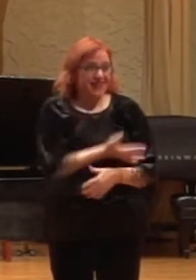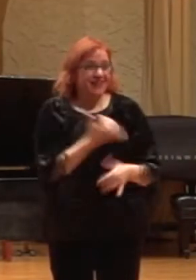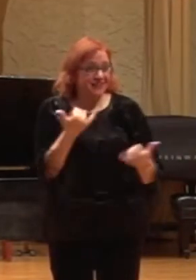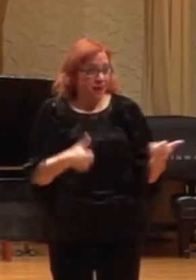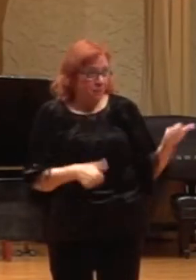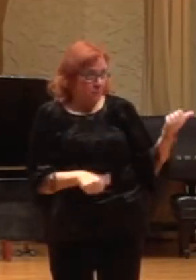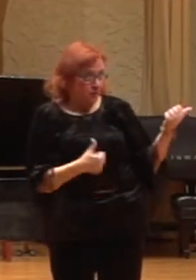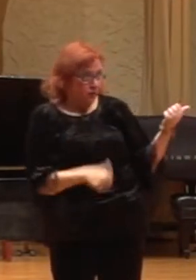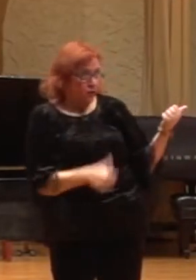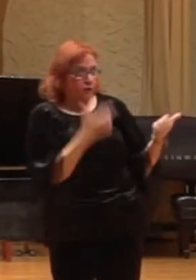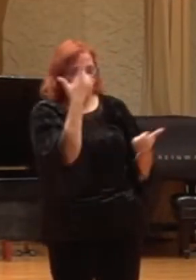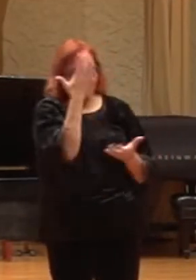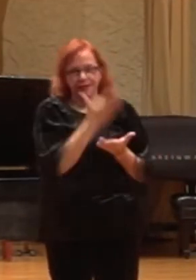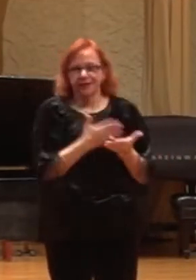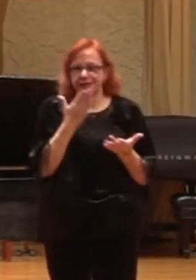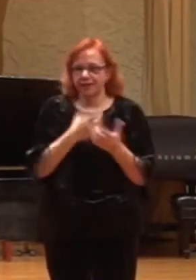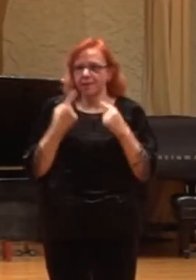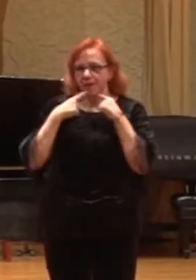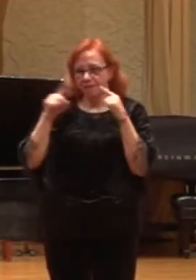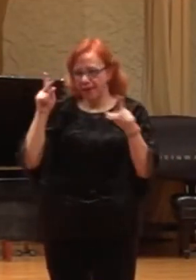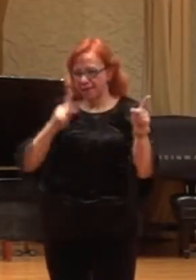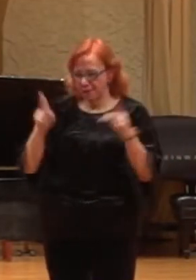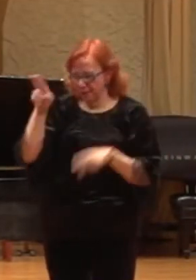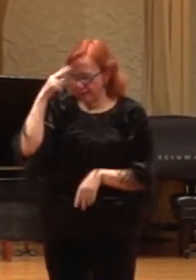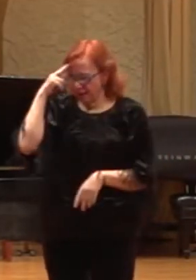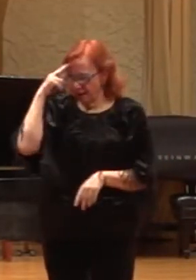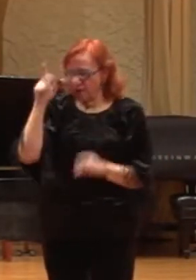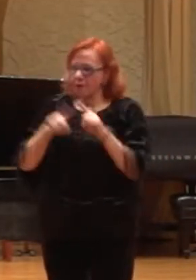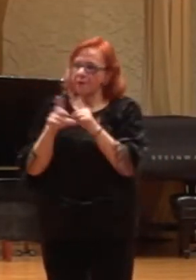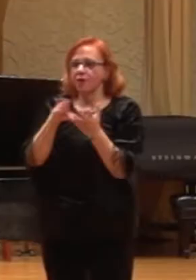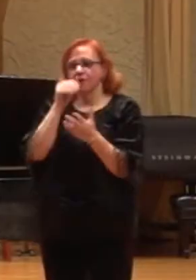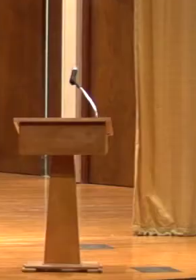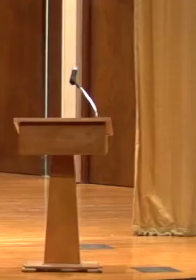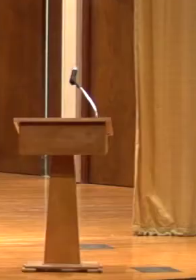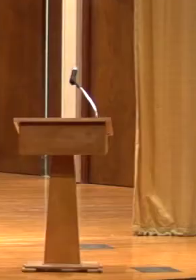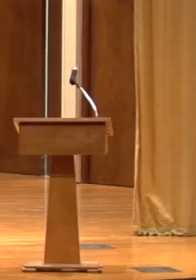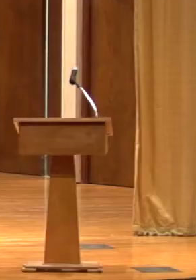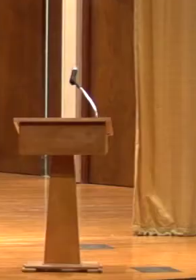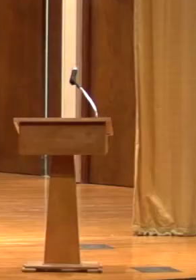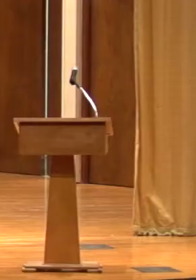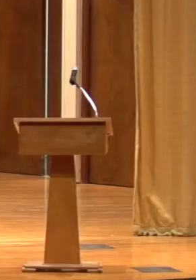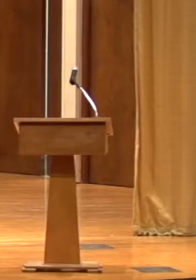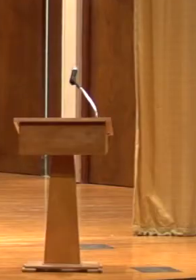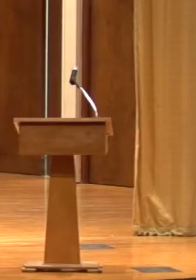plays guitar for some of the big wigs in Nashville, but he learned everything from his mother.